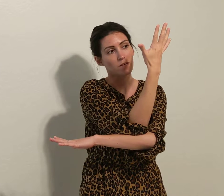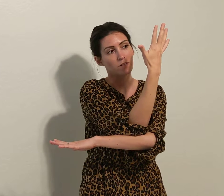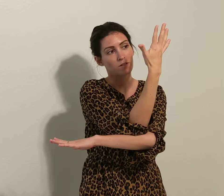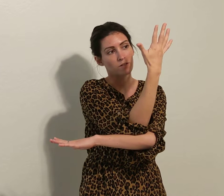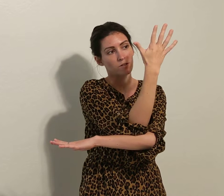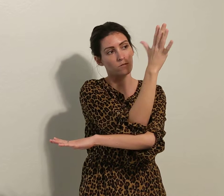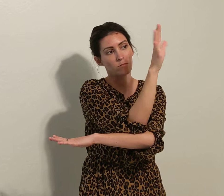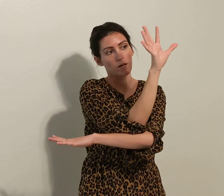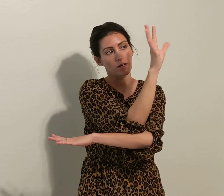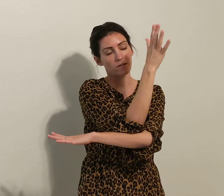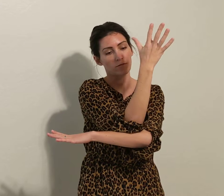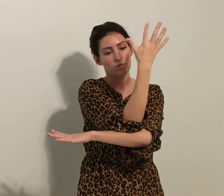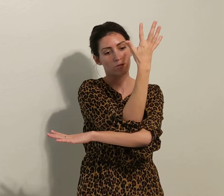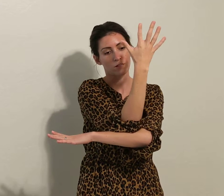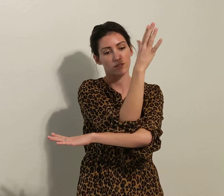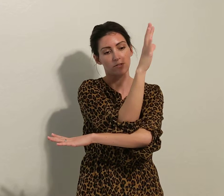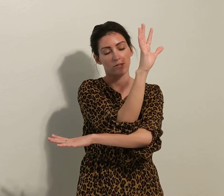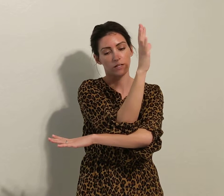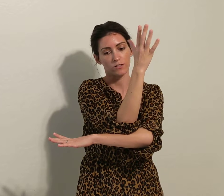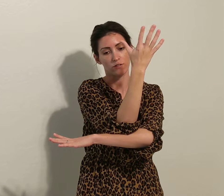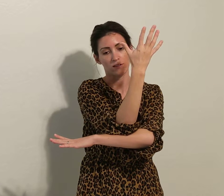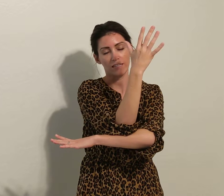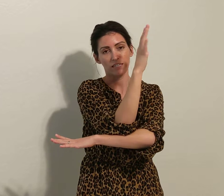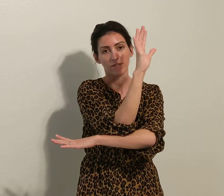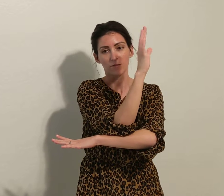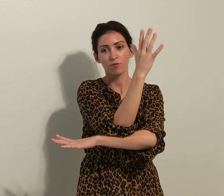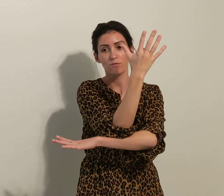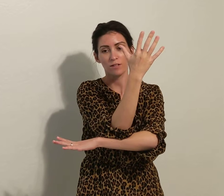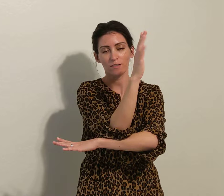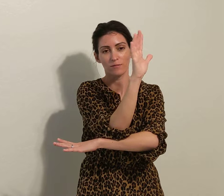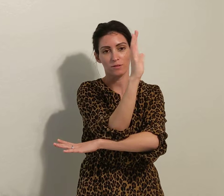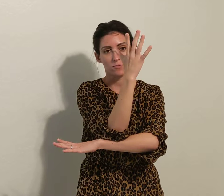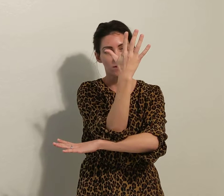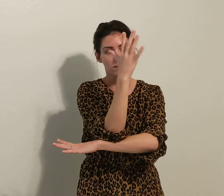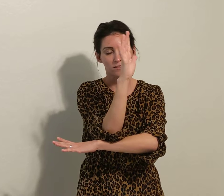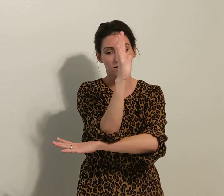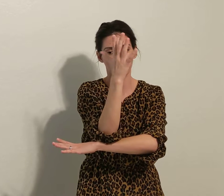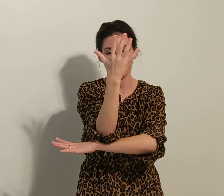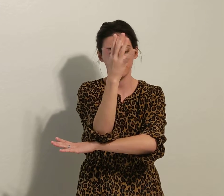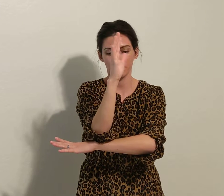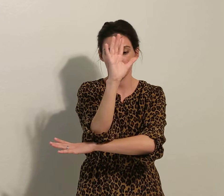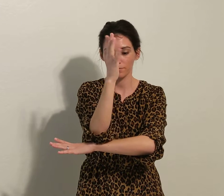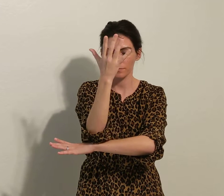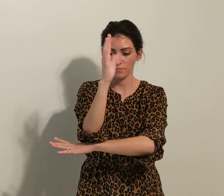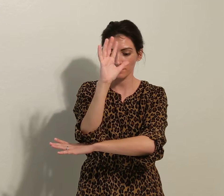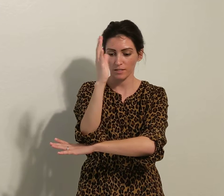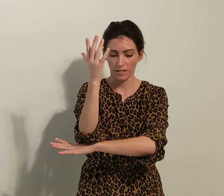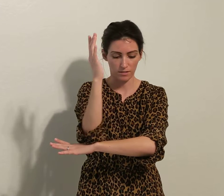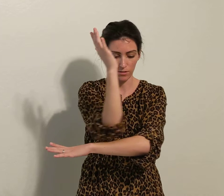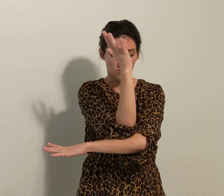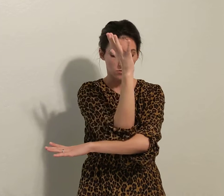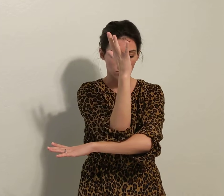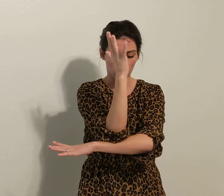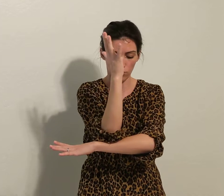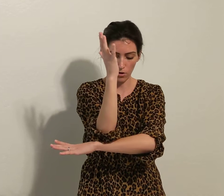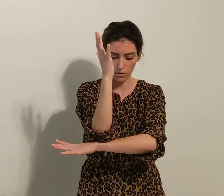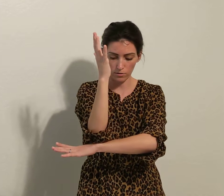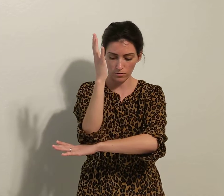And you're going to go back and forth like leaves moving with the wind as it goes across.